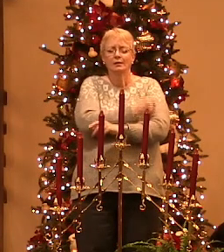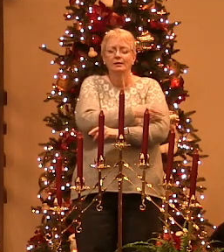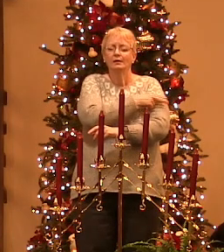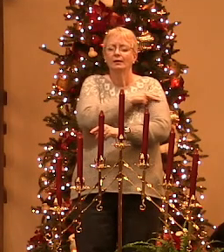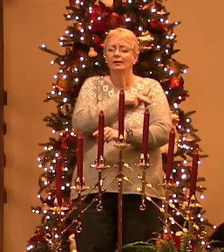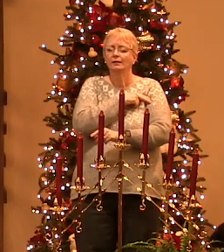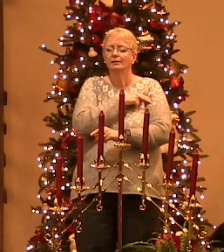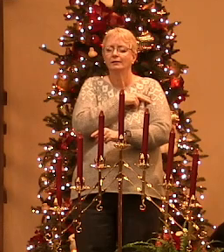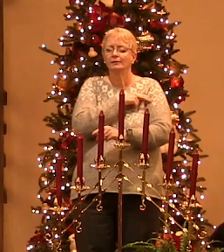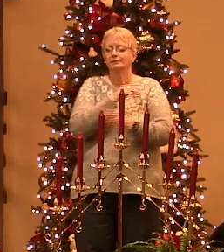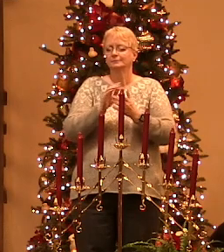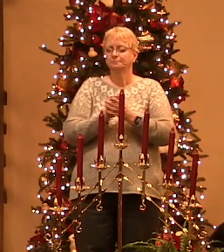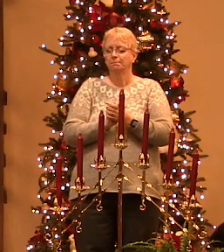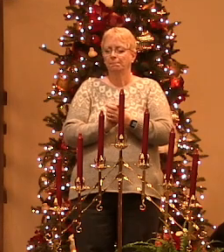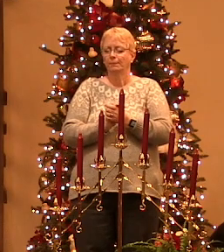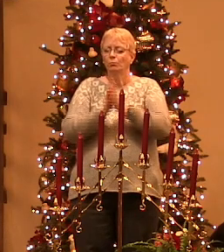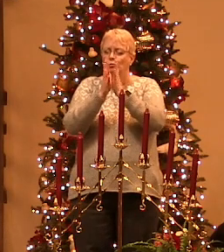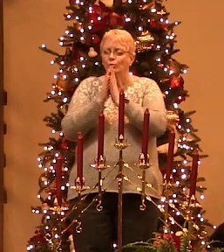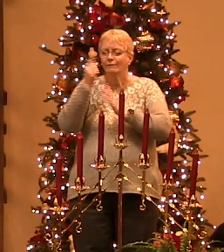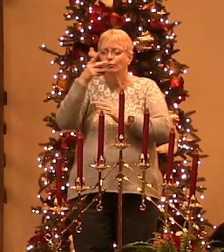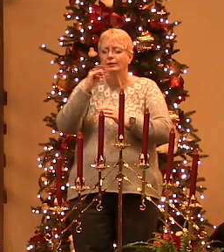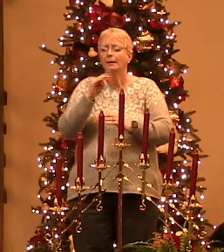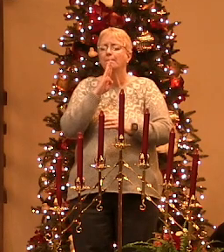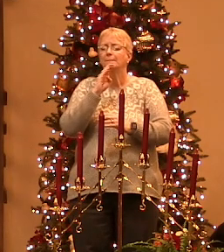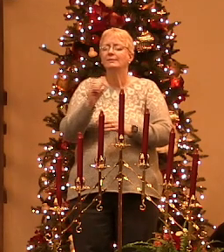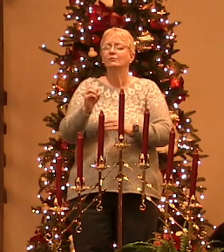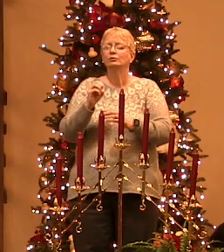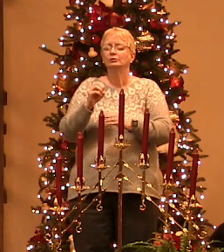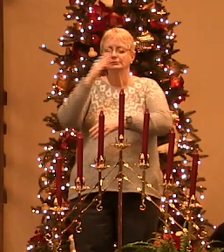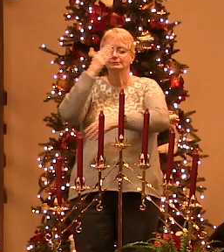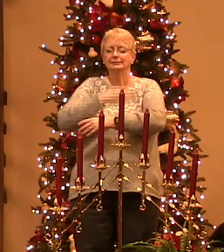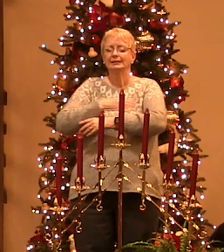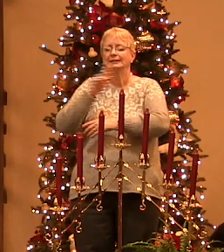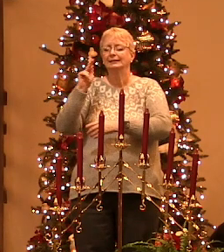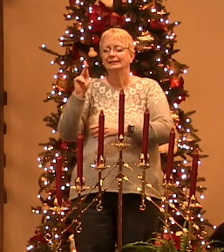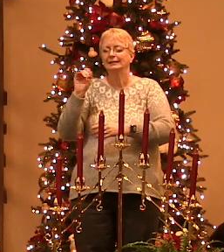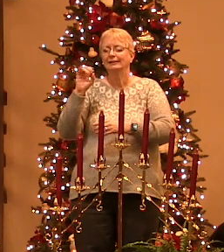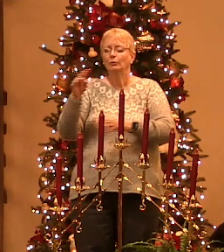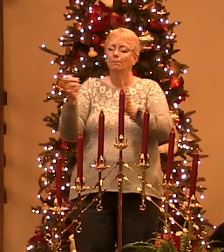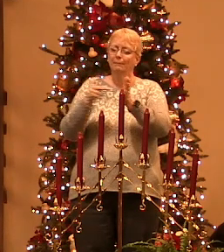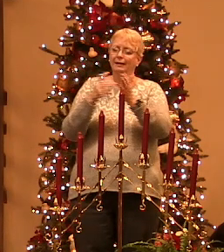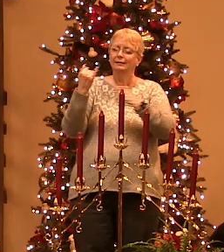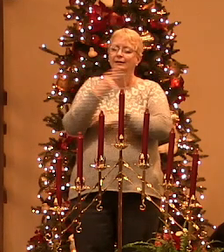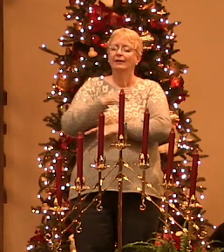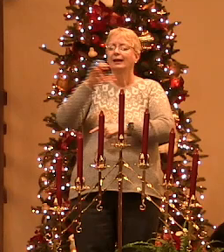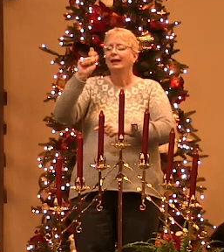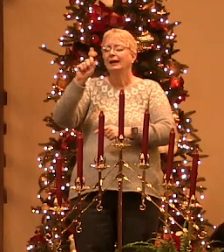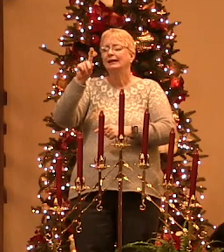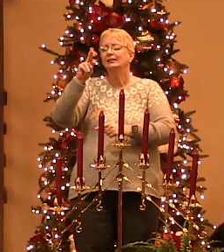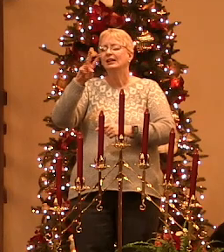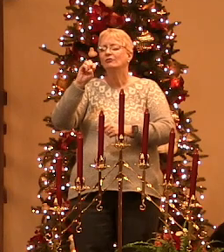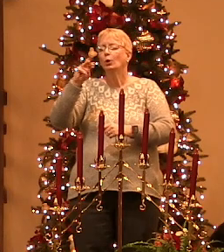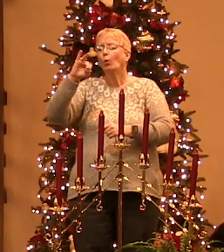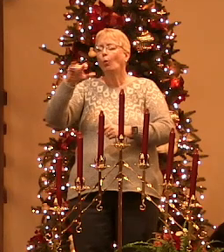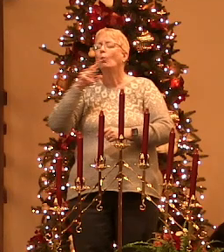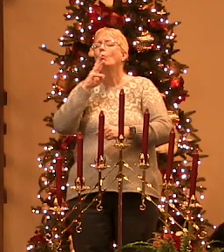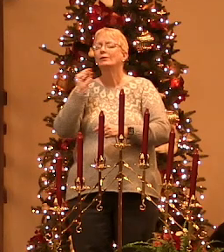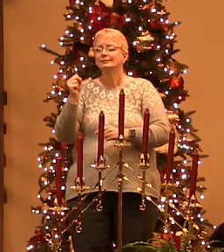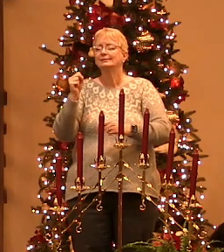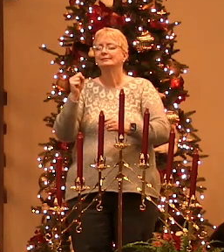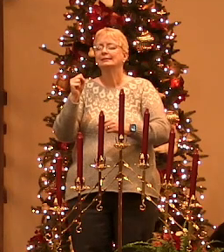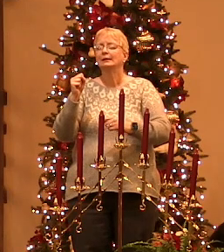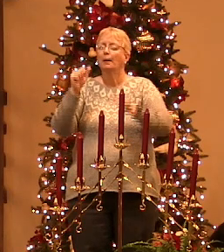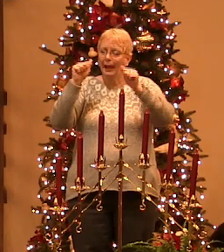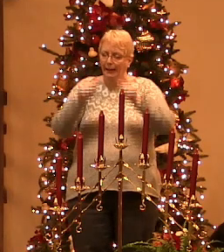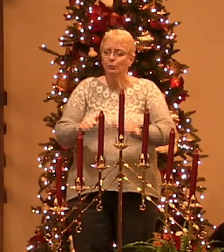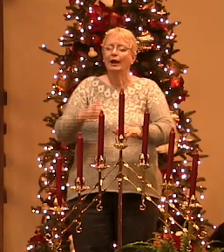know before that. And be with her son, Kevin, as he travels back, I believe, today. Adrian Wall, we thank you that he was able to get the treatment, and